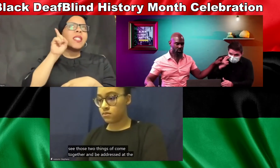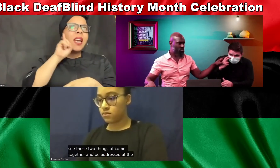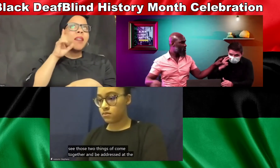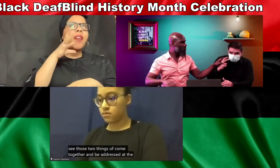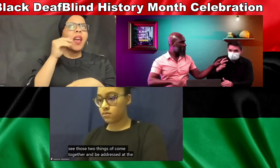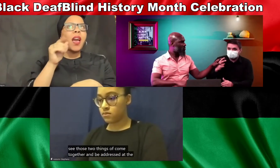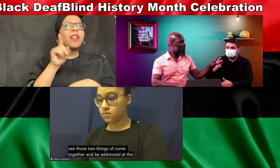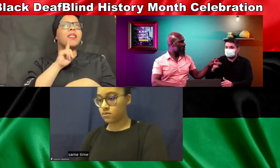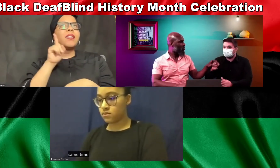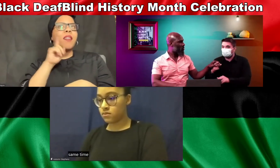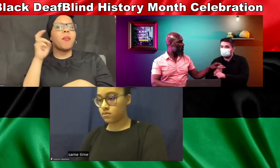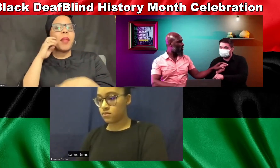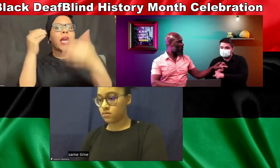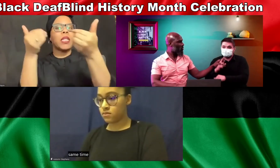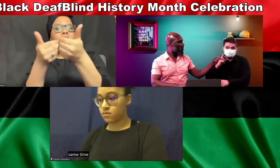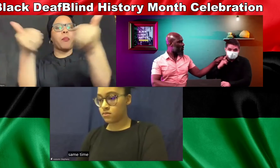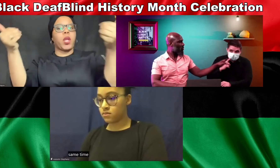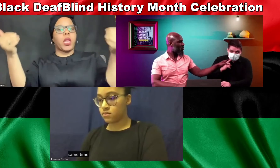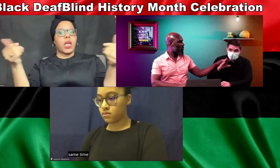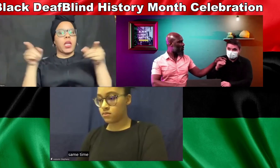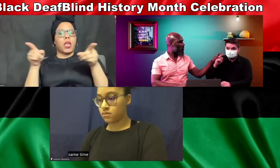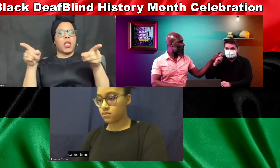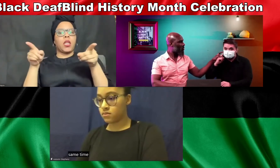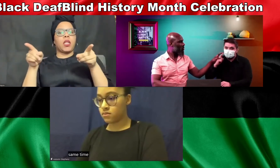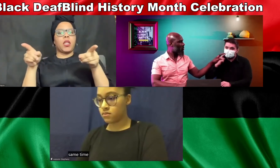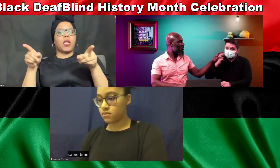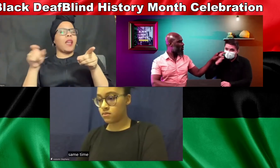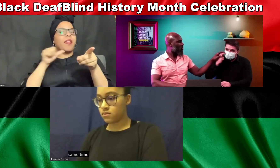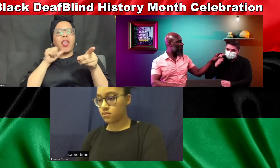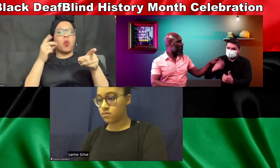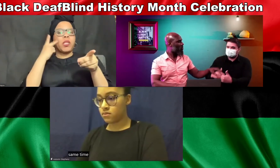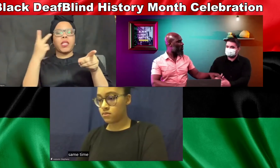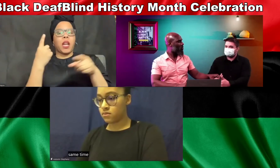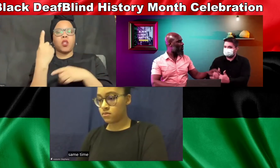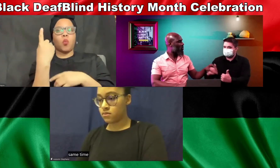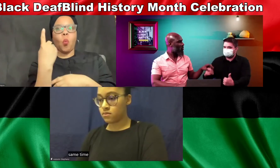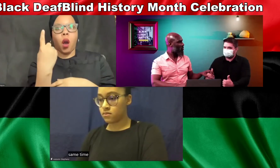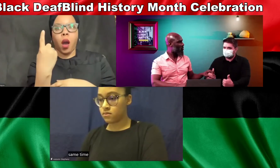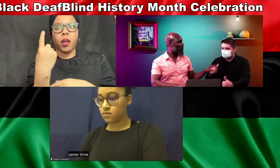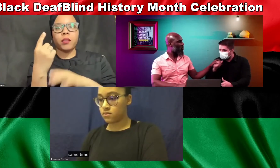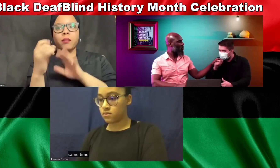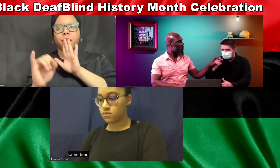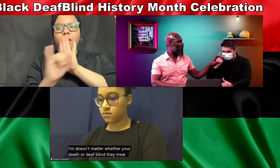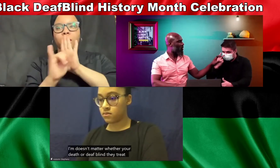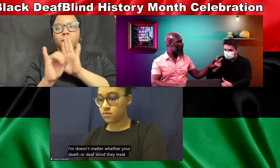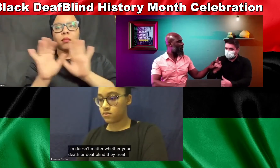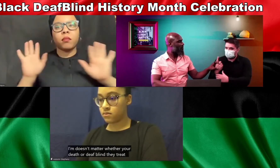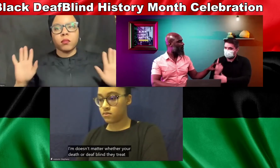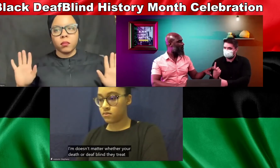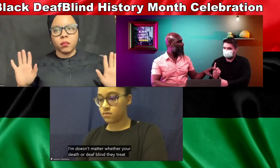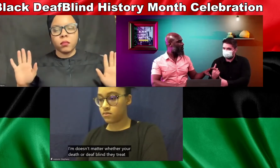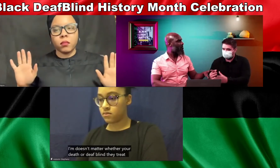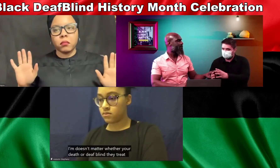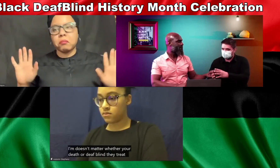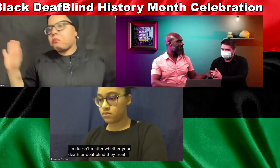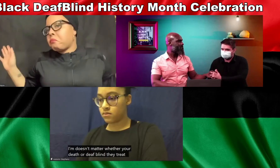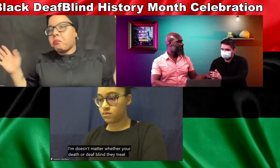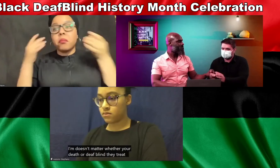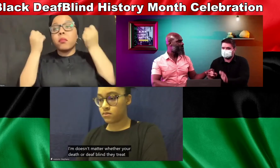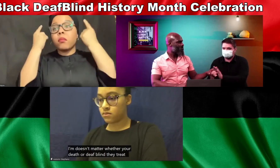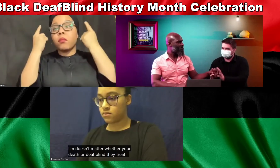Doesn't matter whether you're deaf or deafblind, they treat those issues as separate. They don't see them as